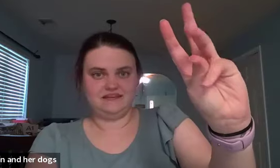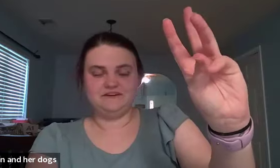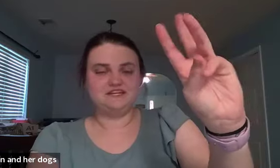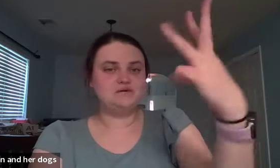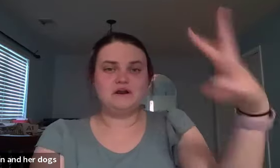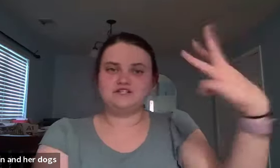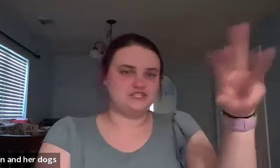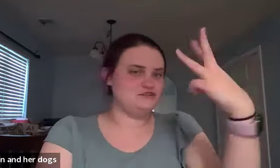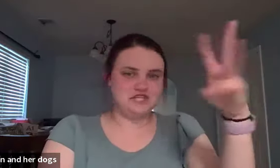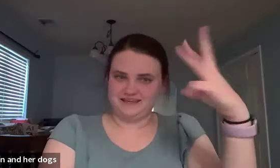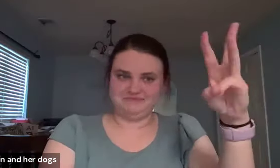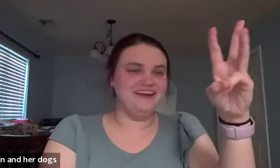If that's too hard, just do the shaking.